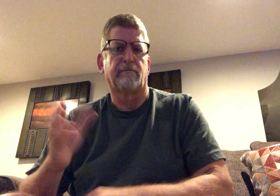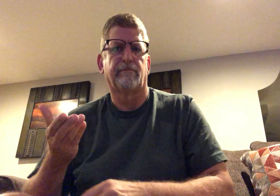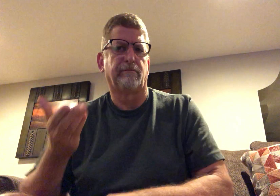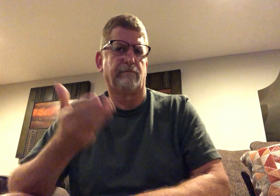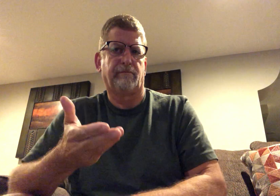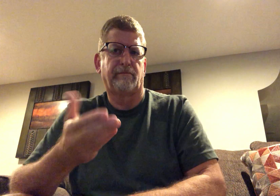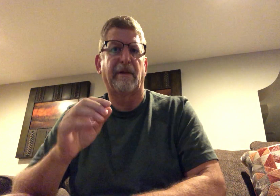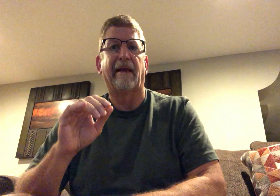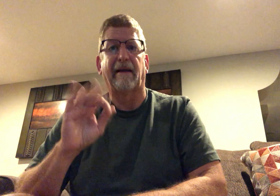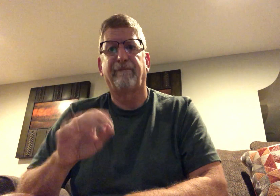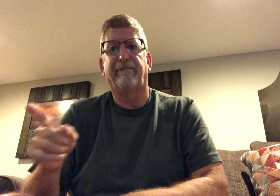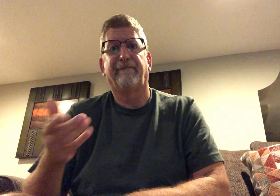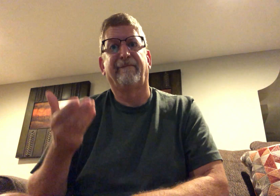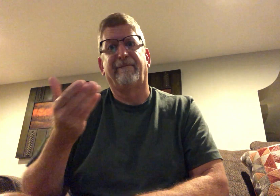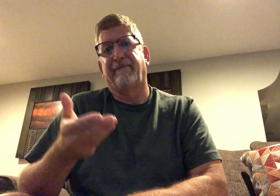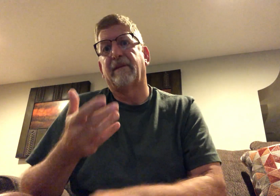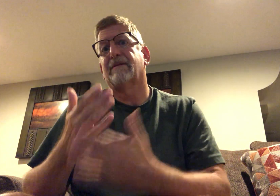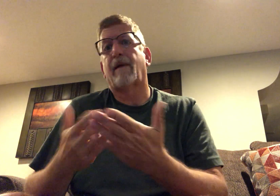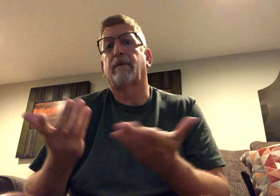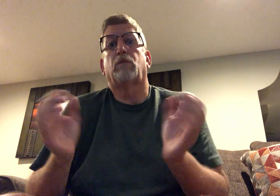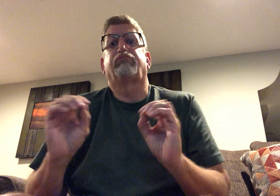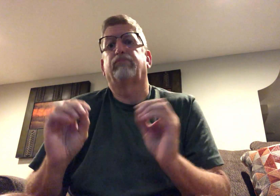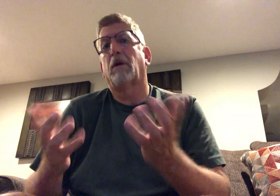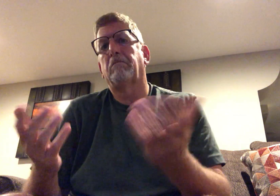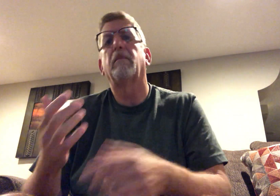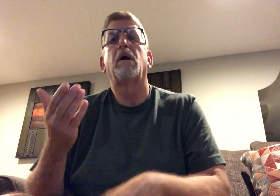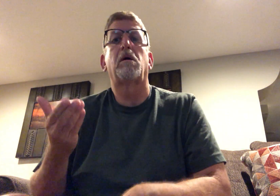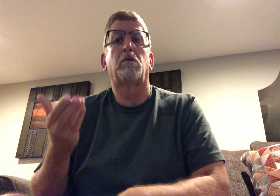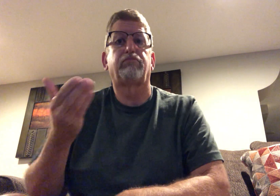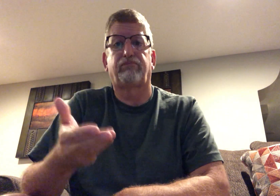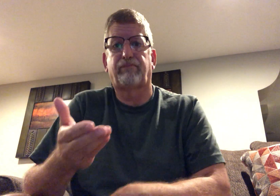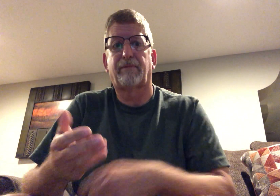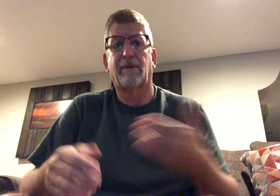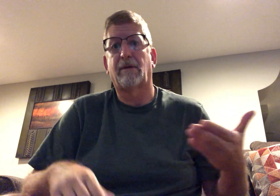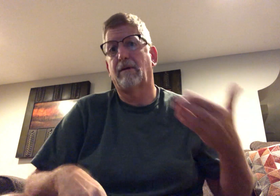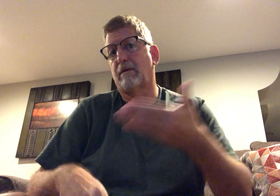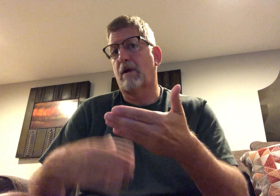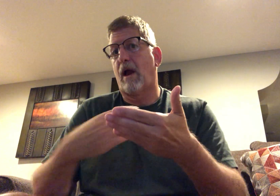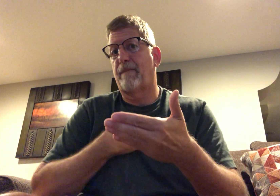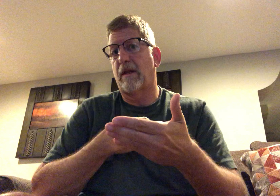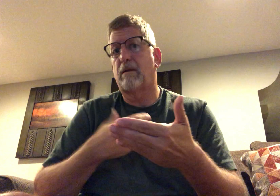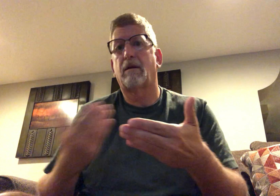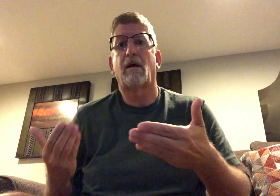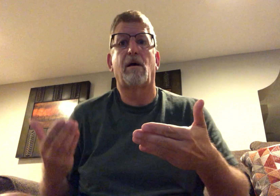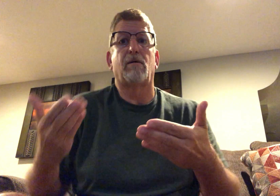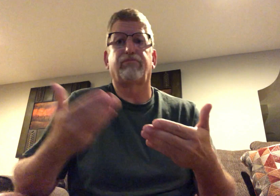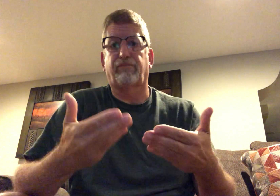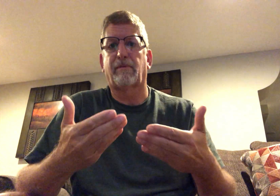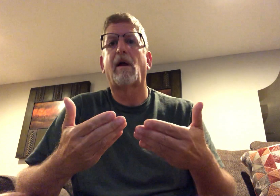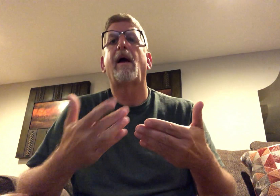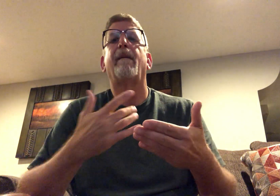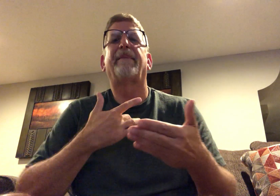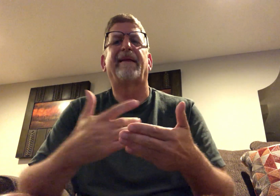protein. And good to go. Infusions. The fresh new taste in tuna.